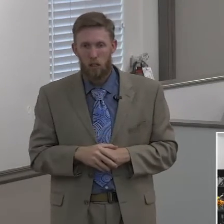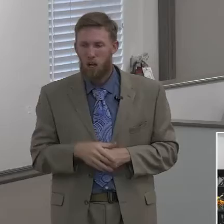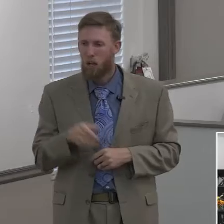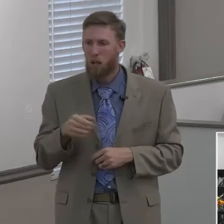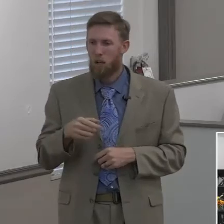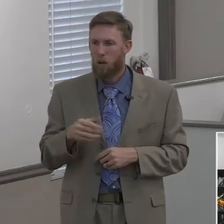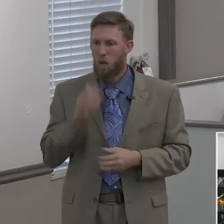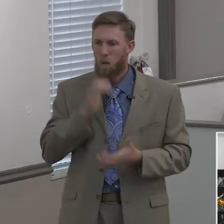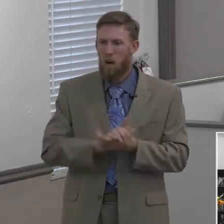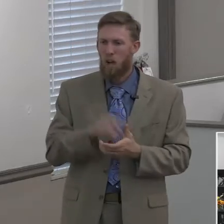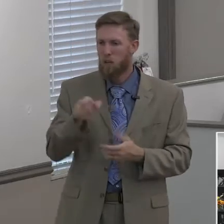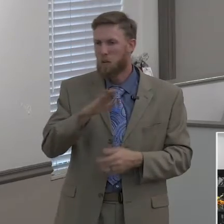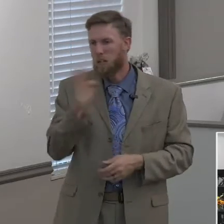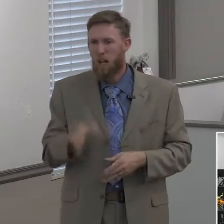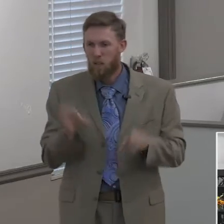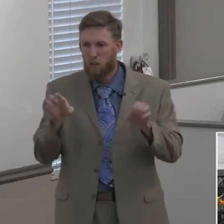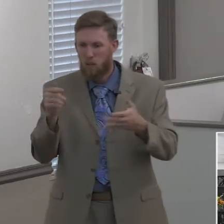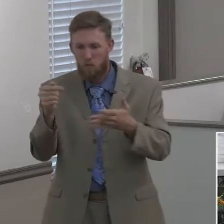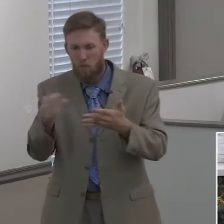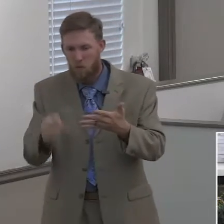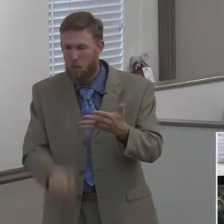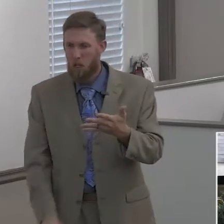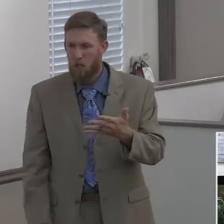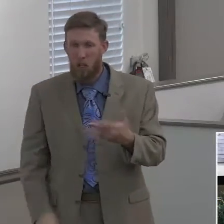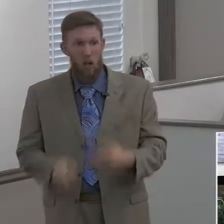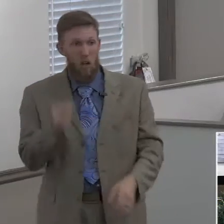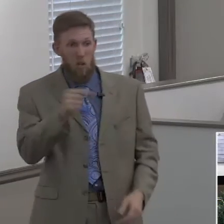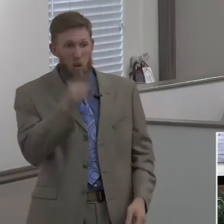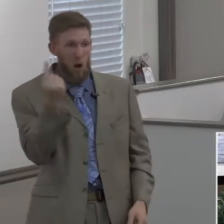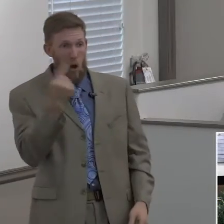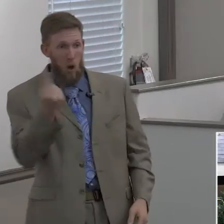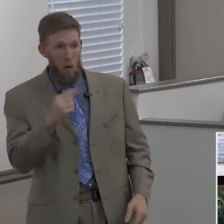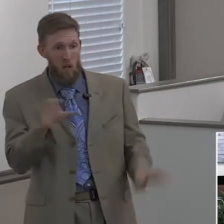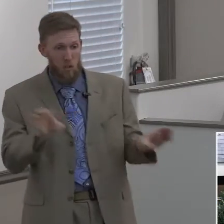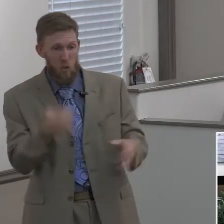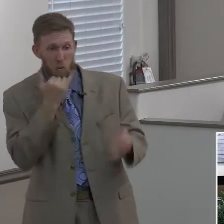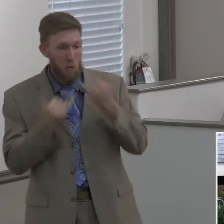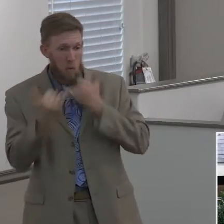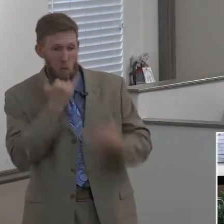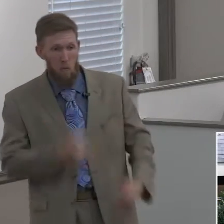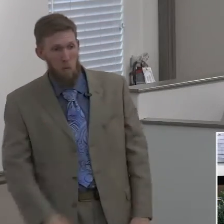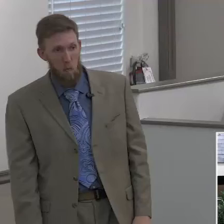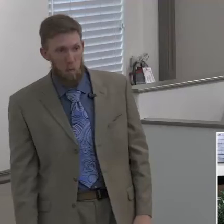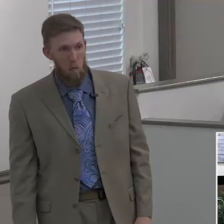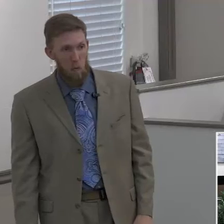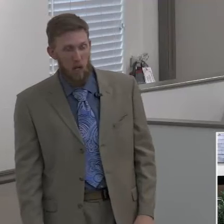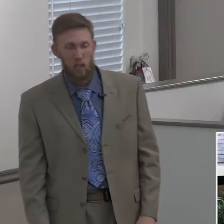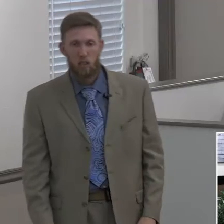You know, if you say to your wife, you never do this, and your wife says to you, well, you always do that,